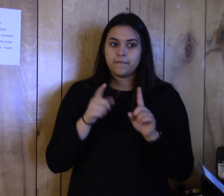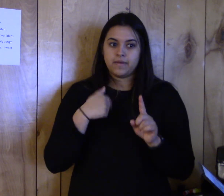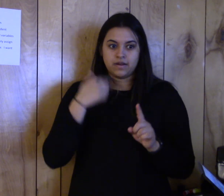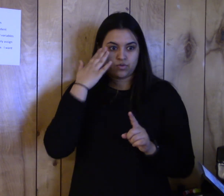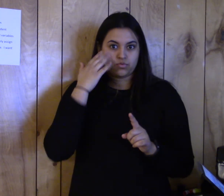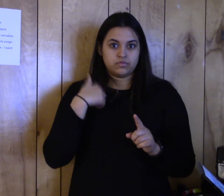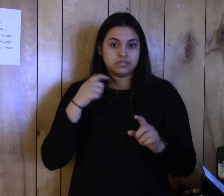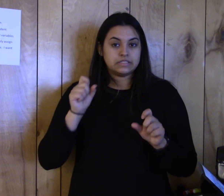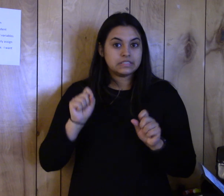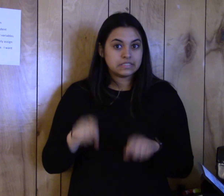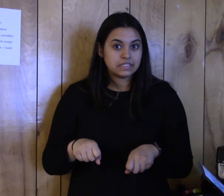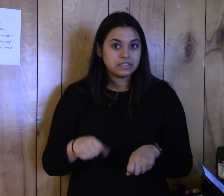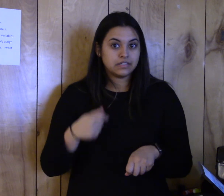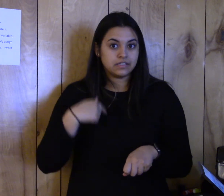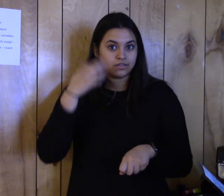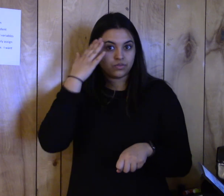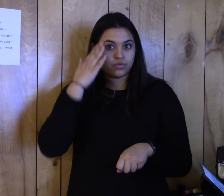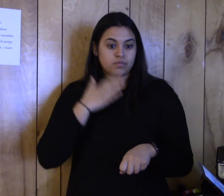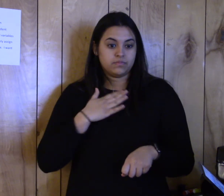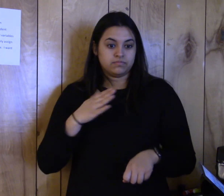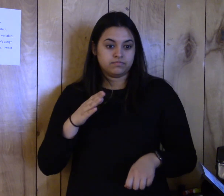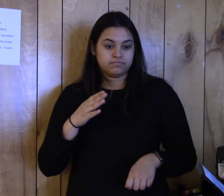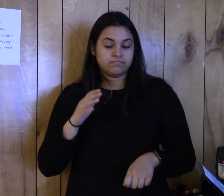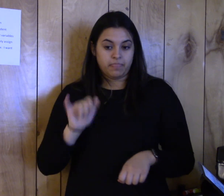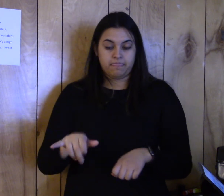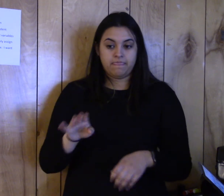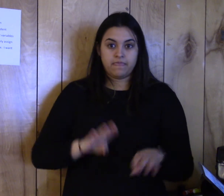that behavior fits in with other aspects of my personality.